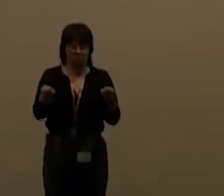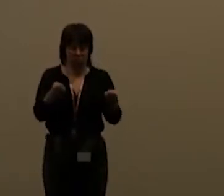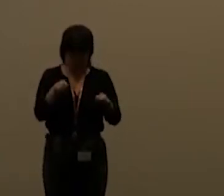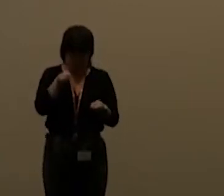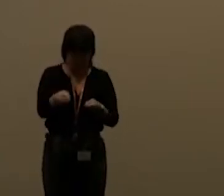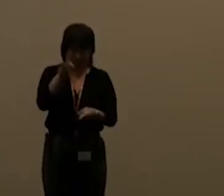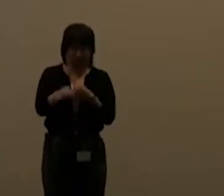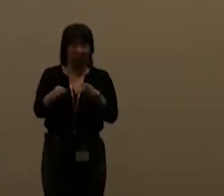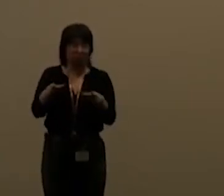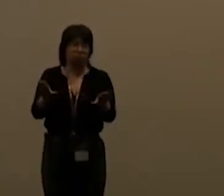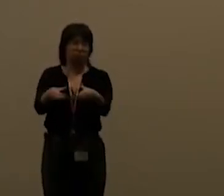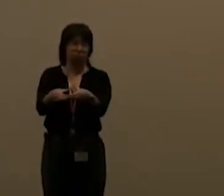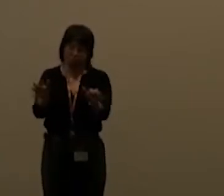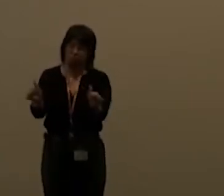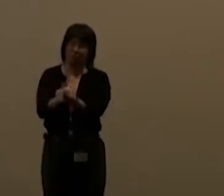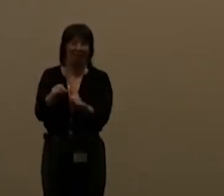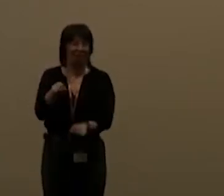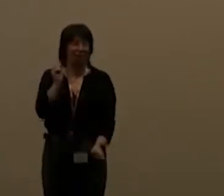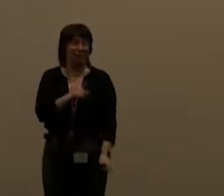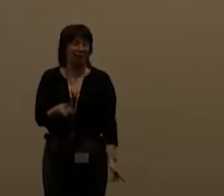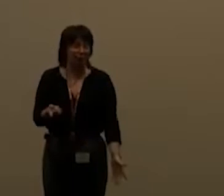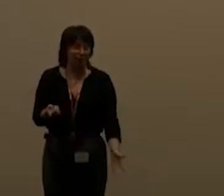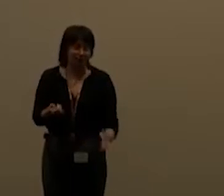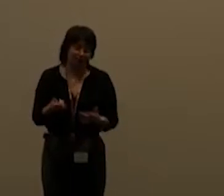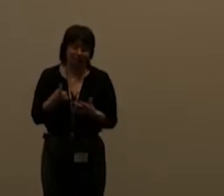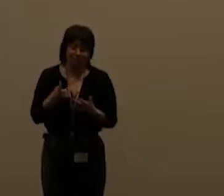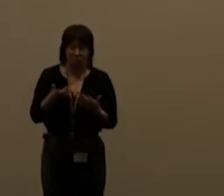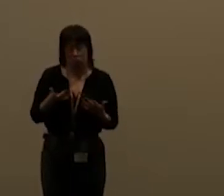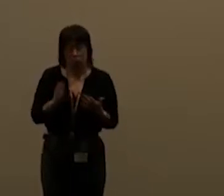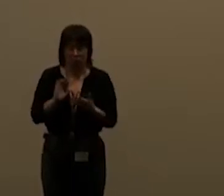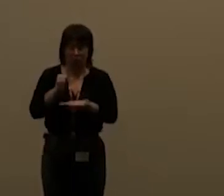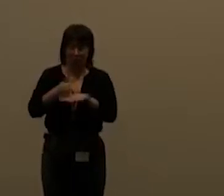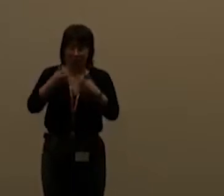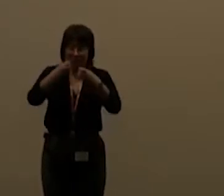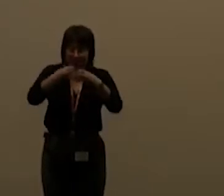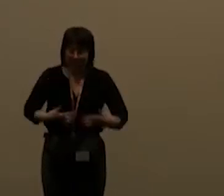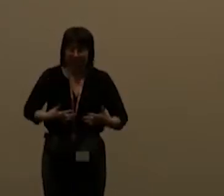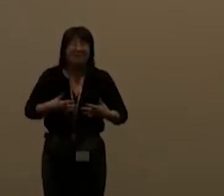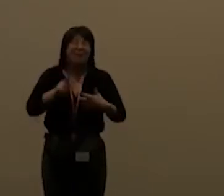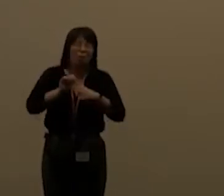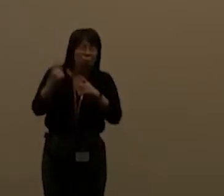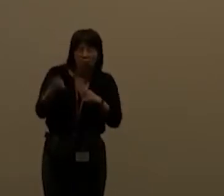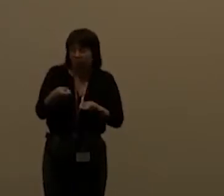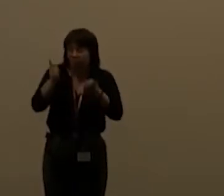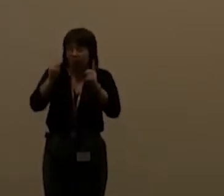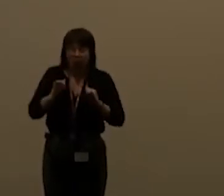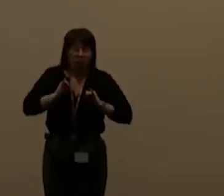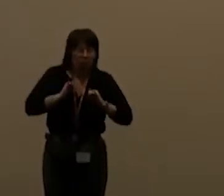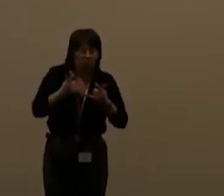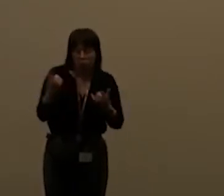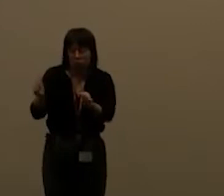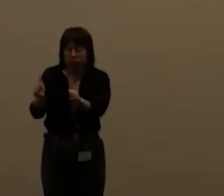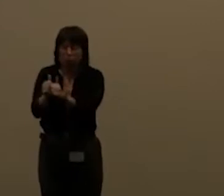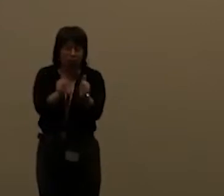which is pretty cool. So it's going to know based off of your Azure AD settings and who you have the manager filled out as, who your